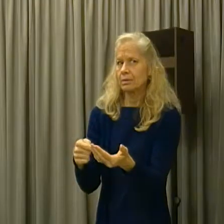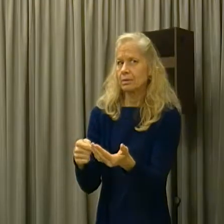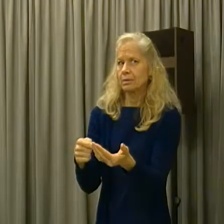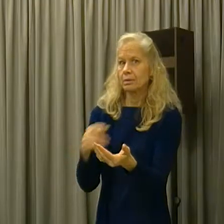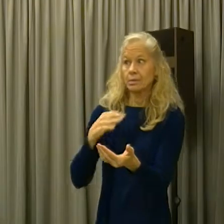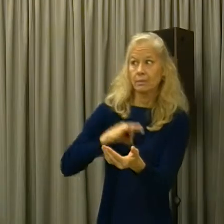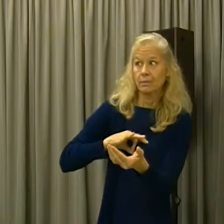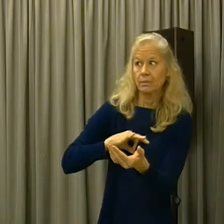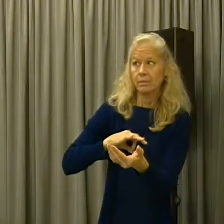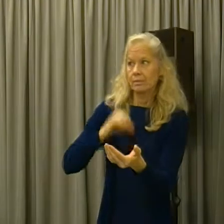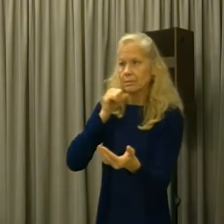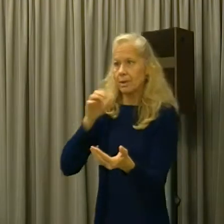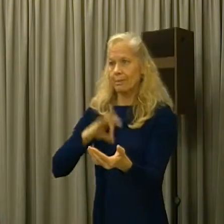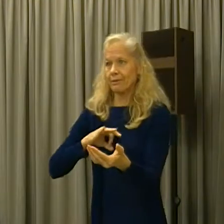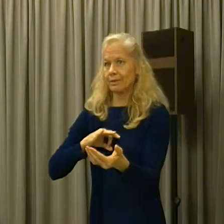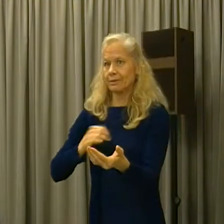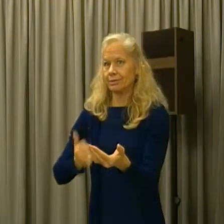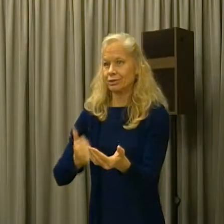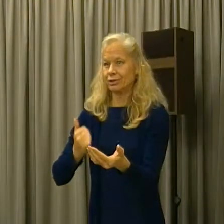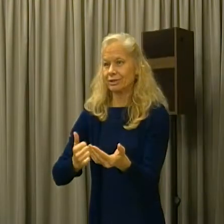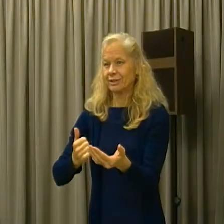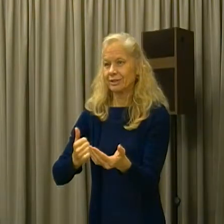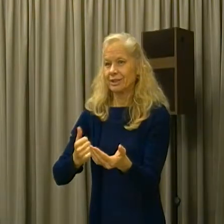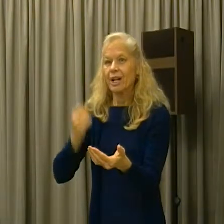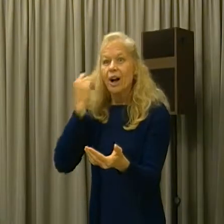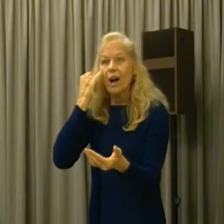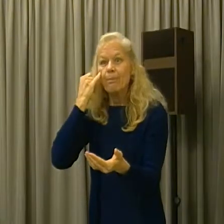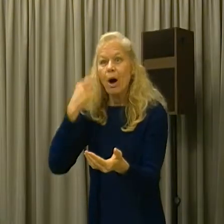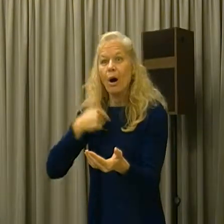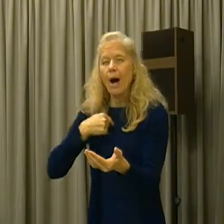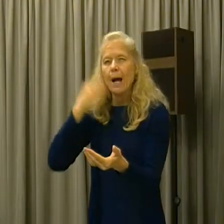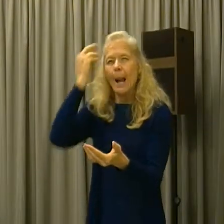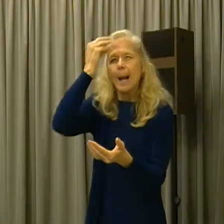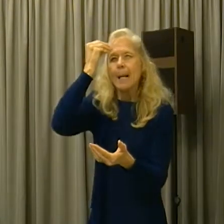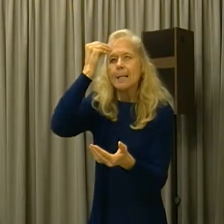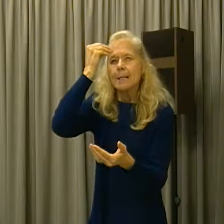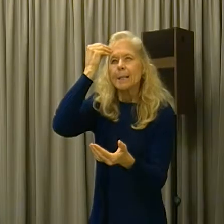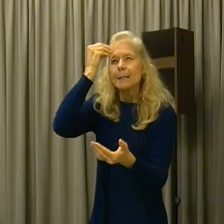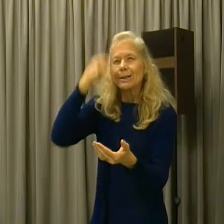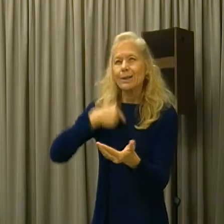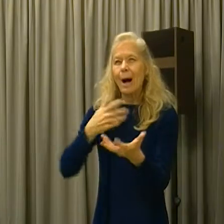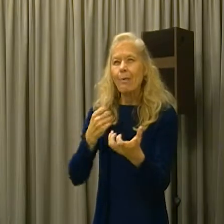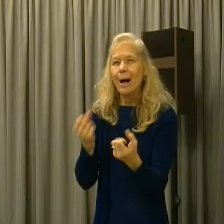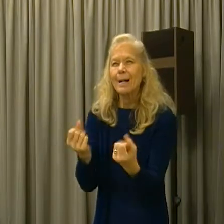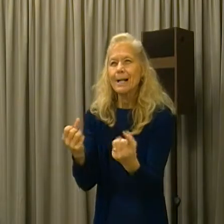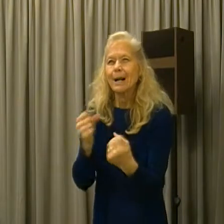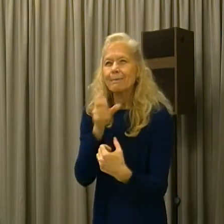If I say what I'm thinking about saying, what am I going to say? Is that going to be pleasing to God?